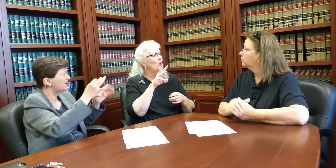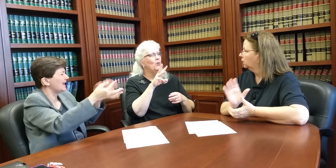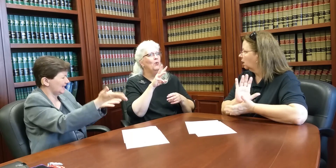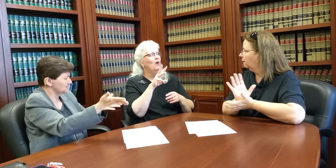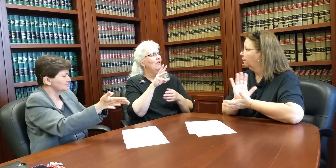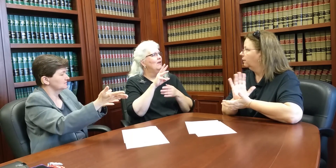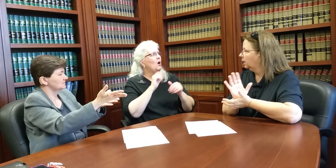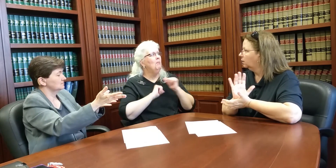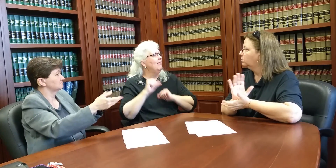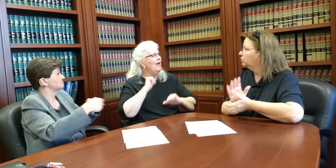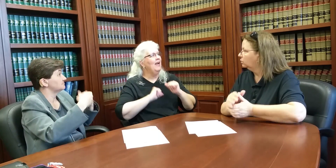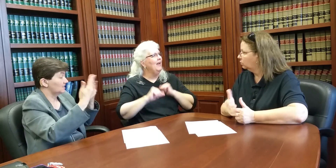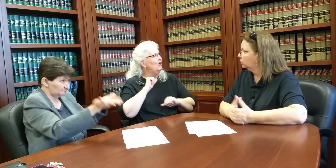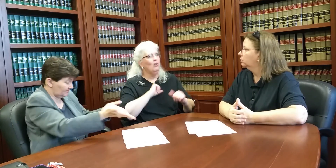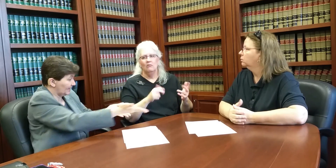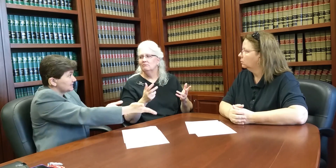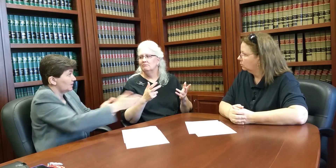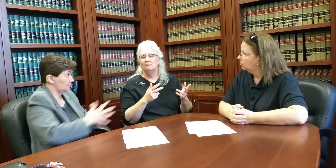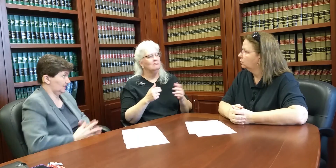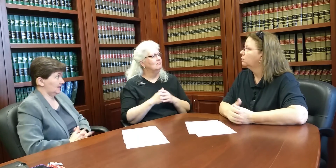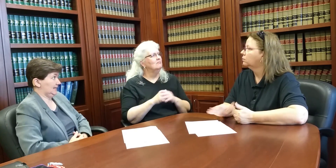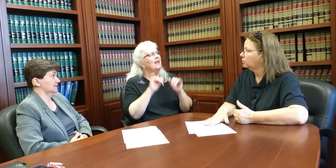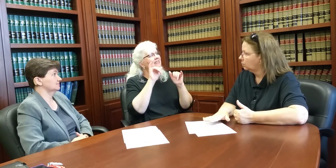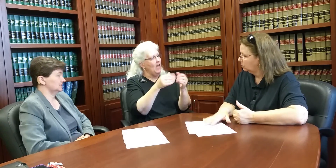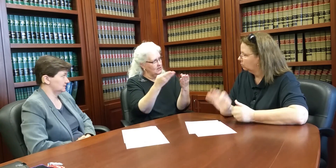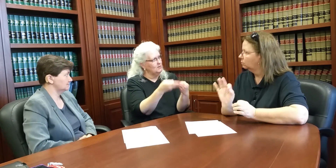play. That's a public thing.